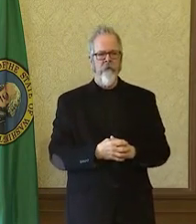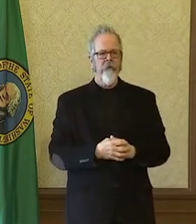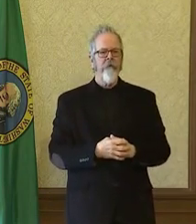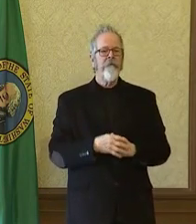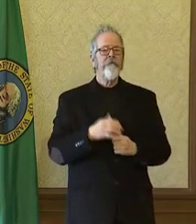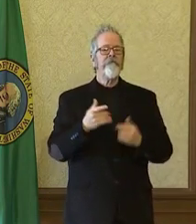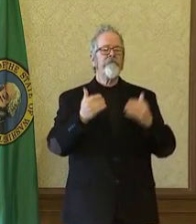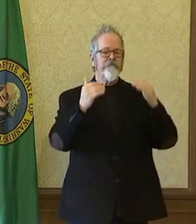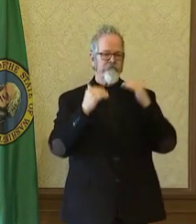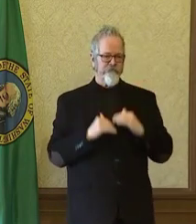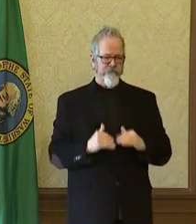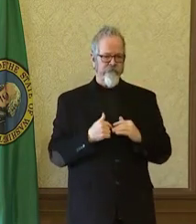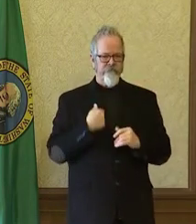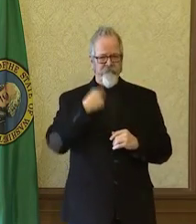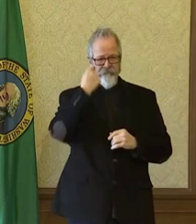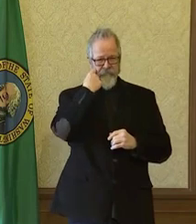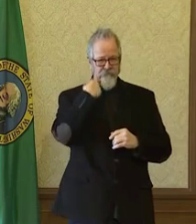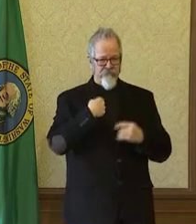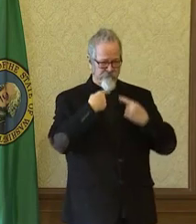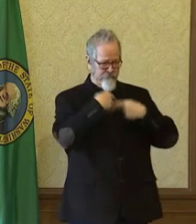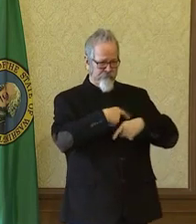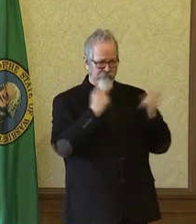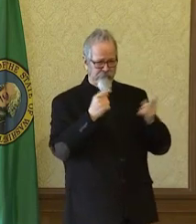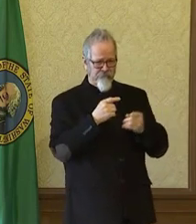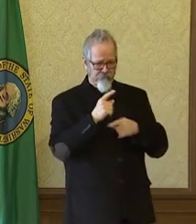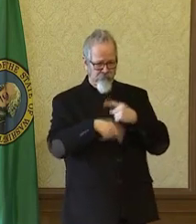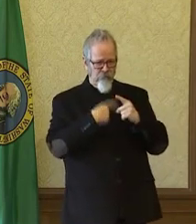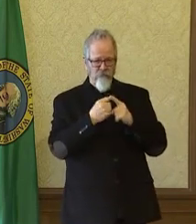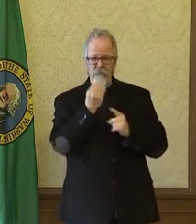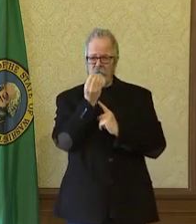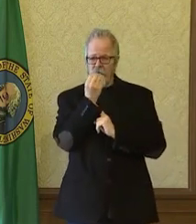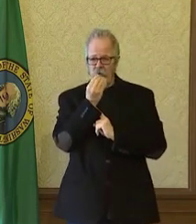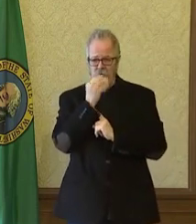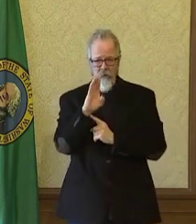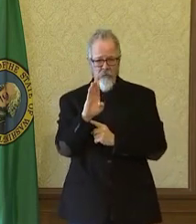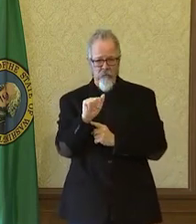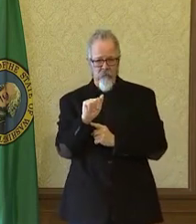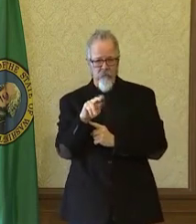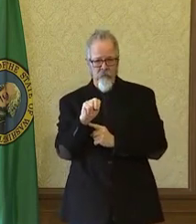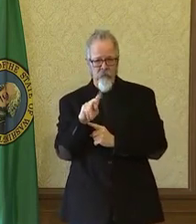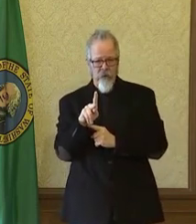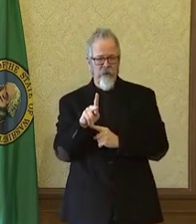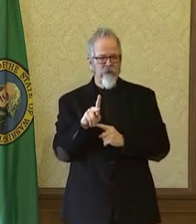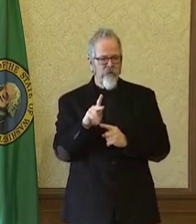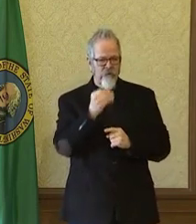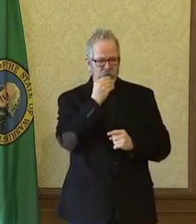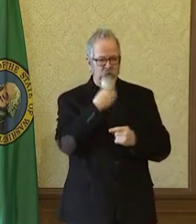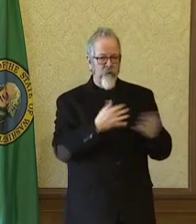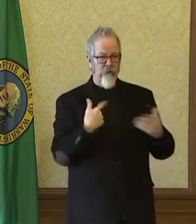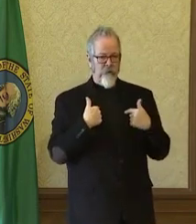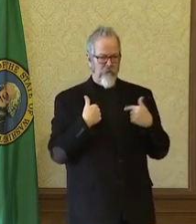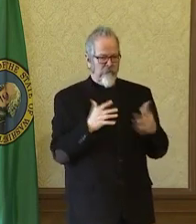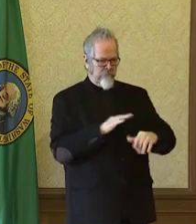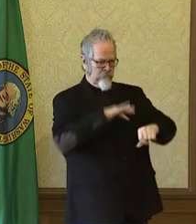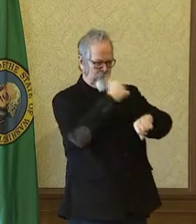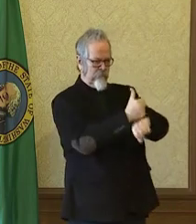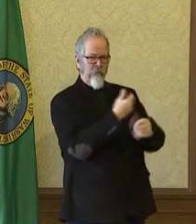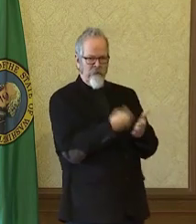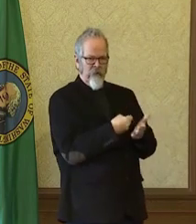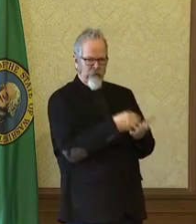about 1.6 million Washingtonians to approach food banks for assistance this week